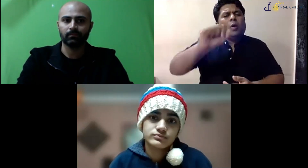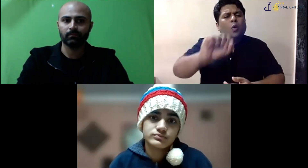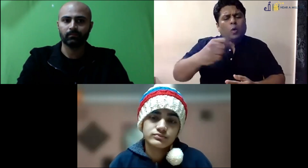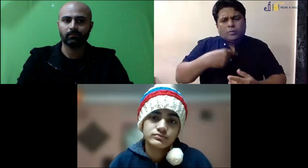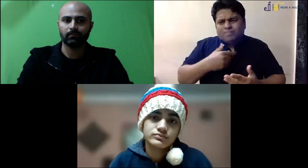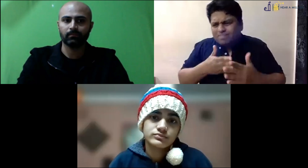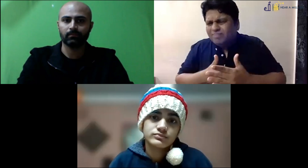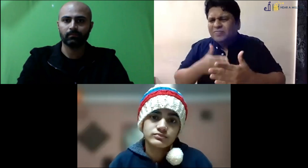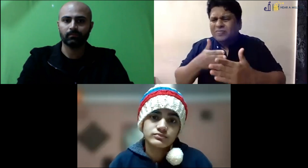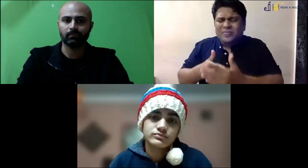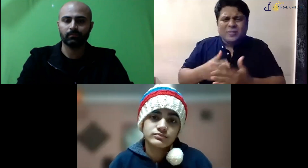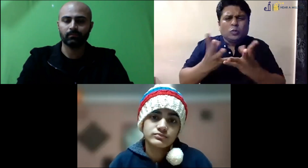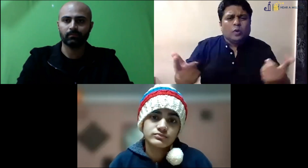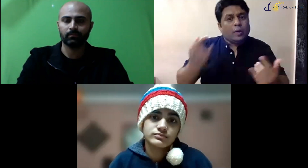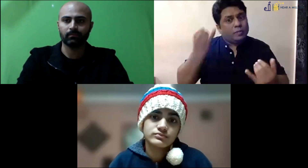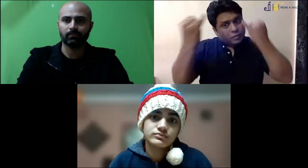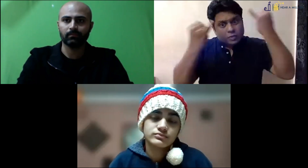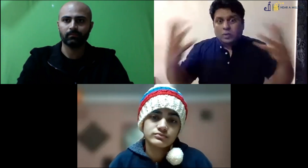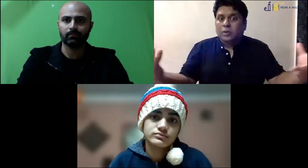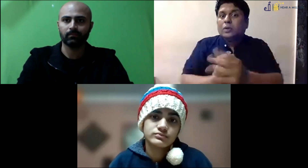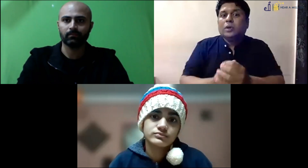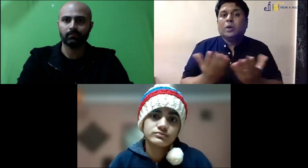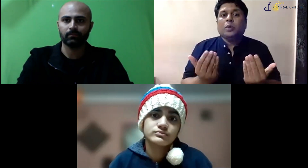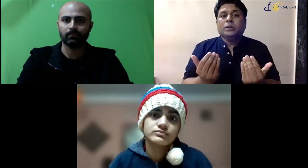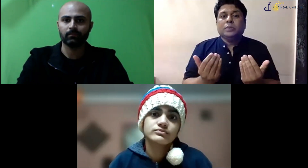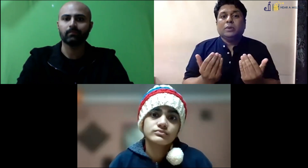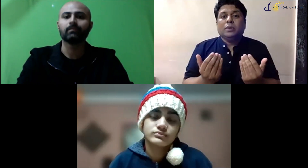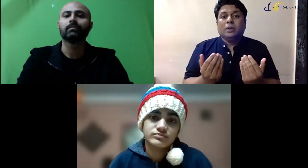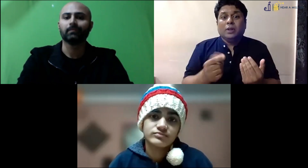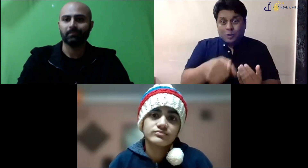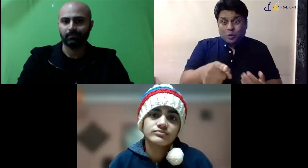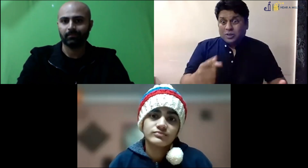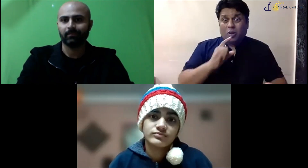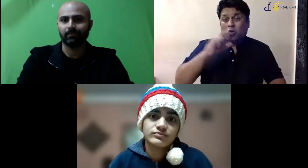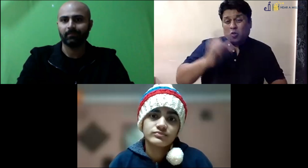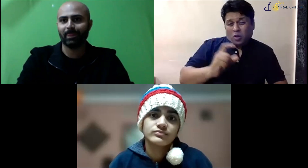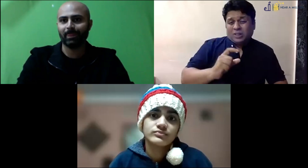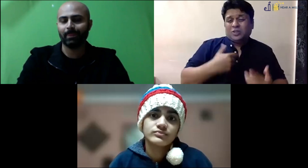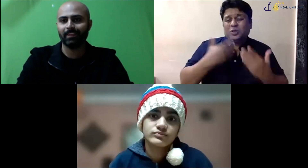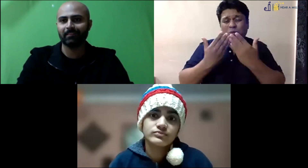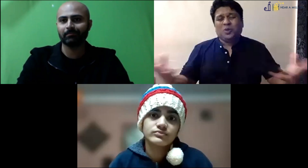that you have your own compass, right? You will understand the directions where you would like to go.